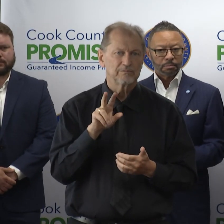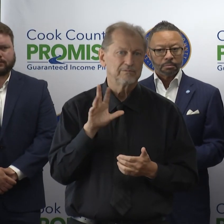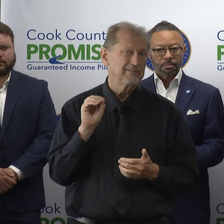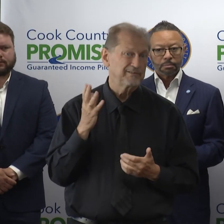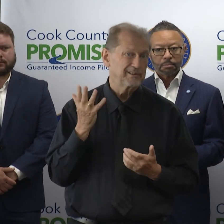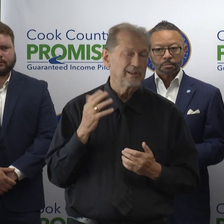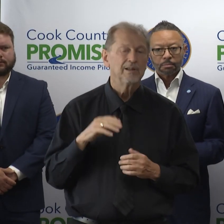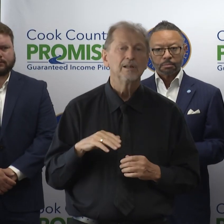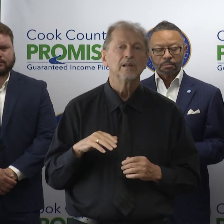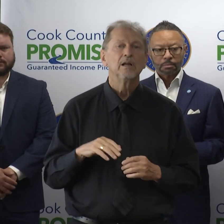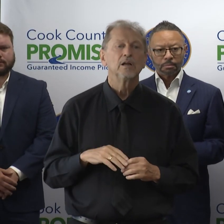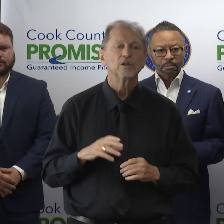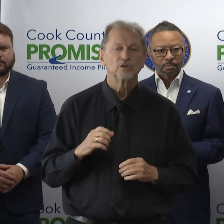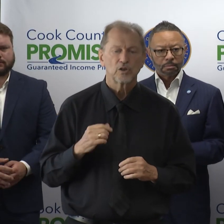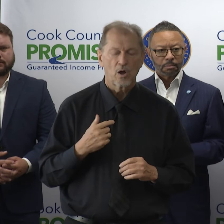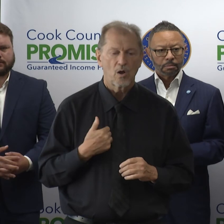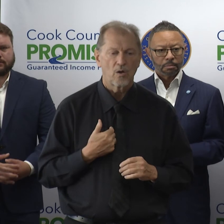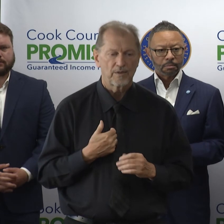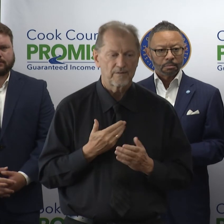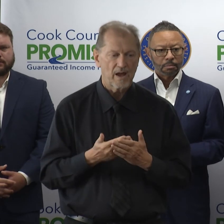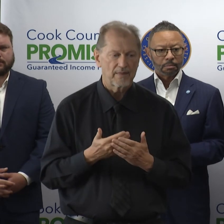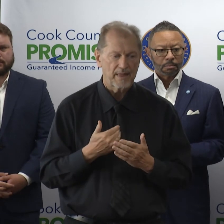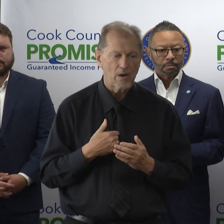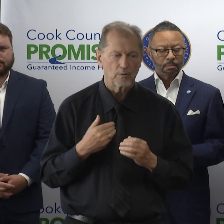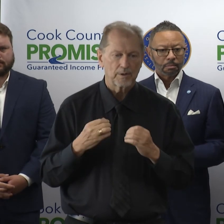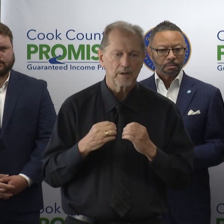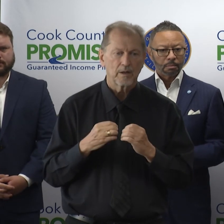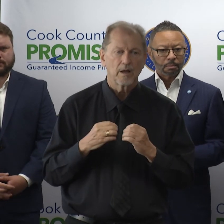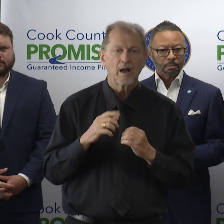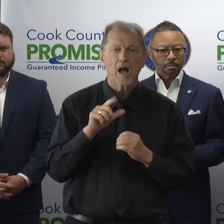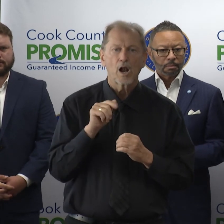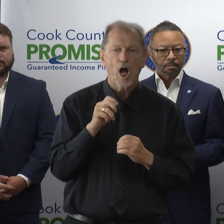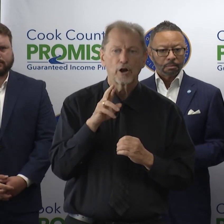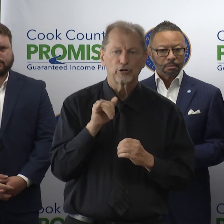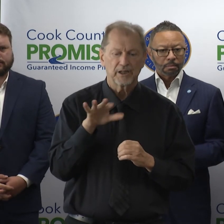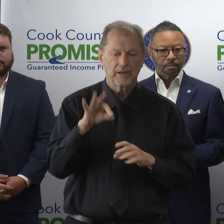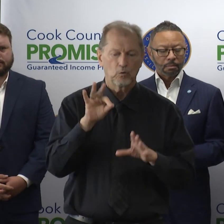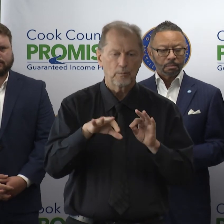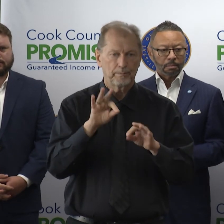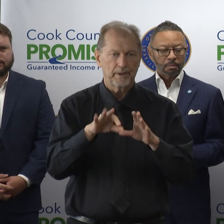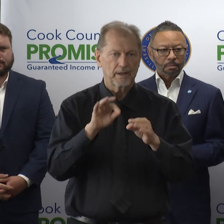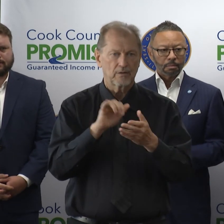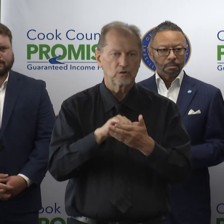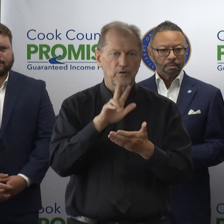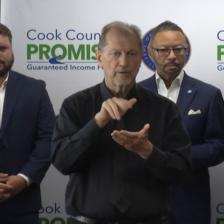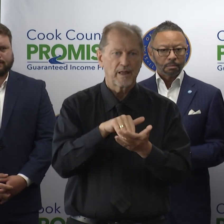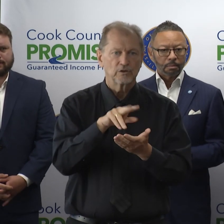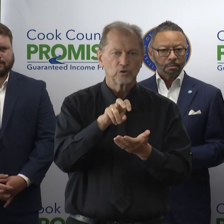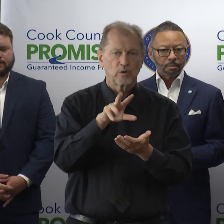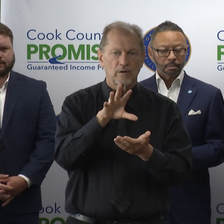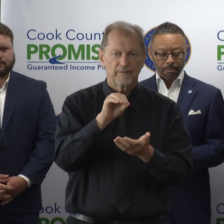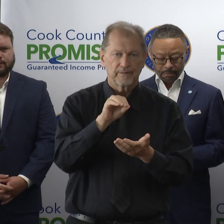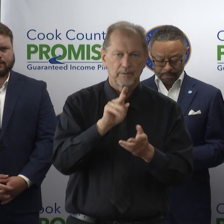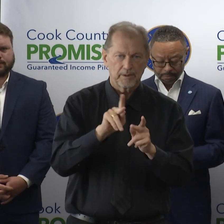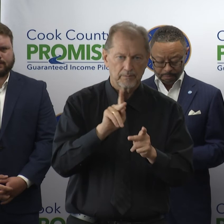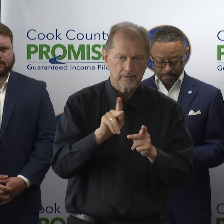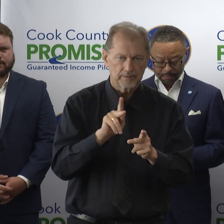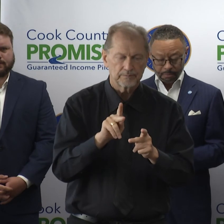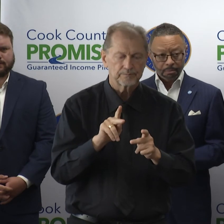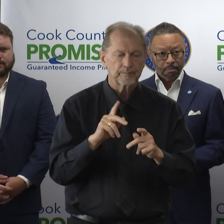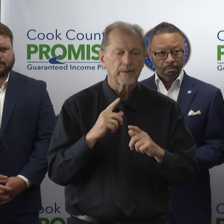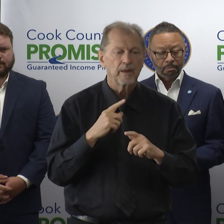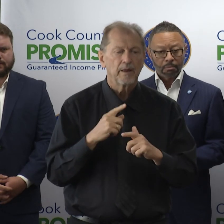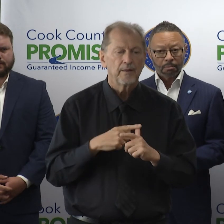participants, we're going to leverage the fact that there will be a lottery to select those 3,250 participants. And